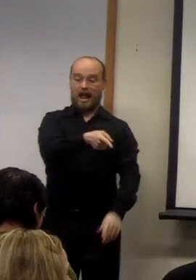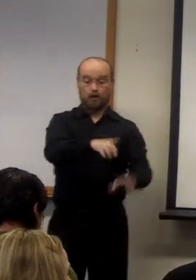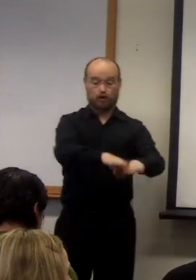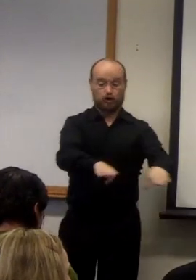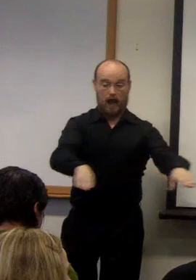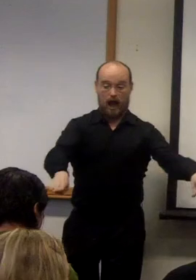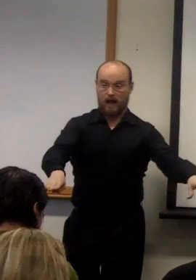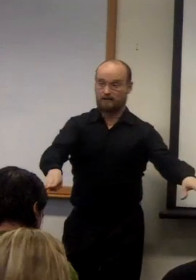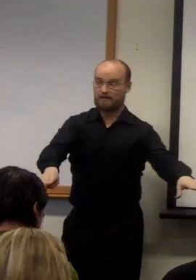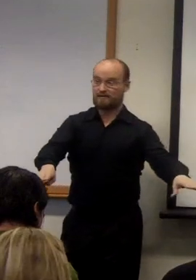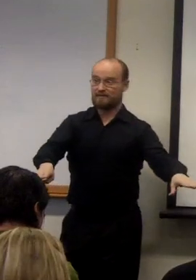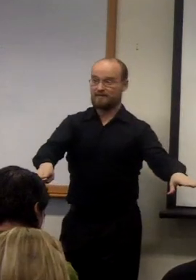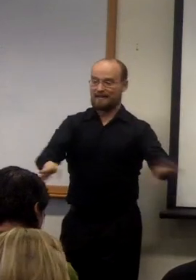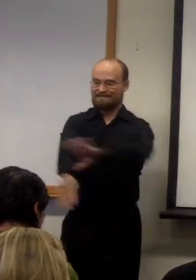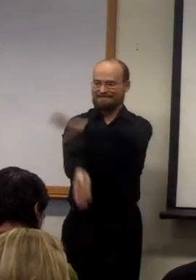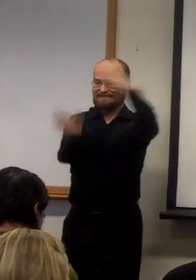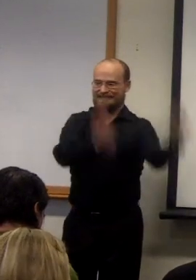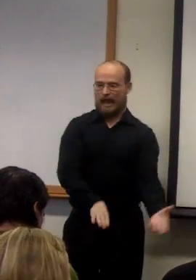child.